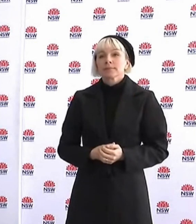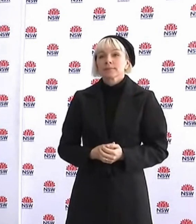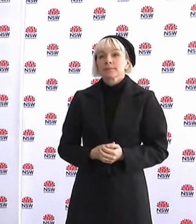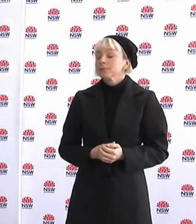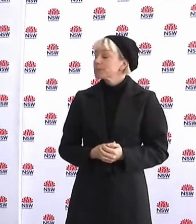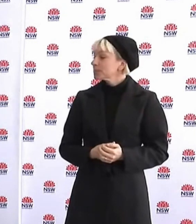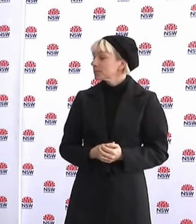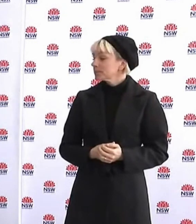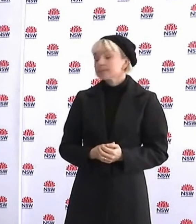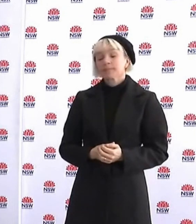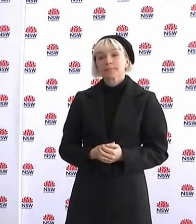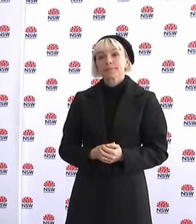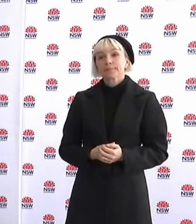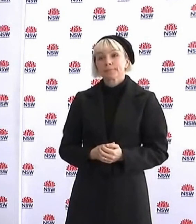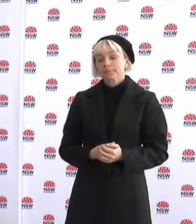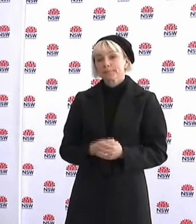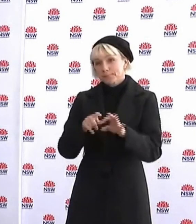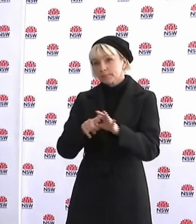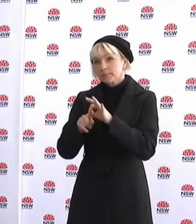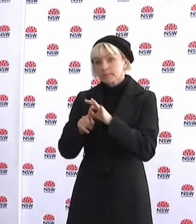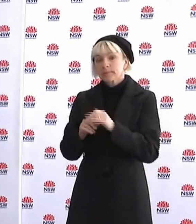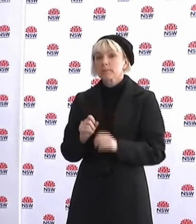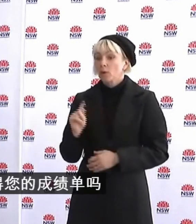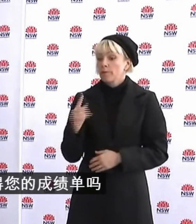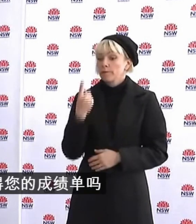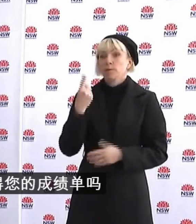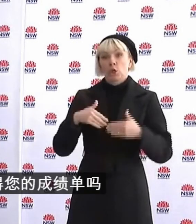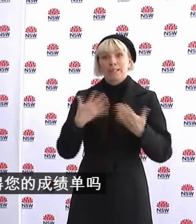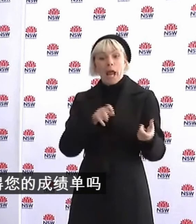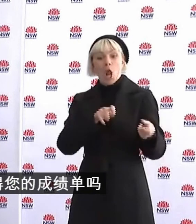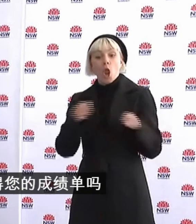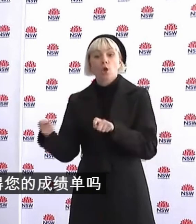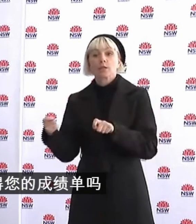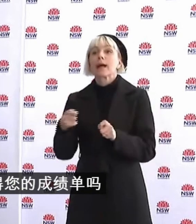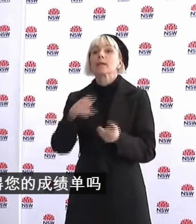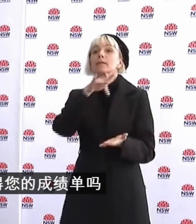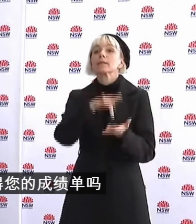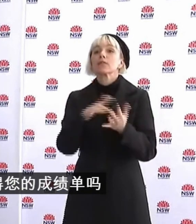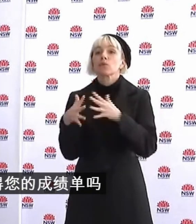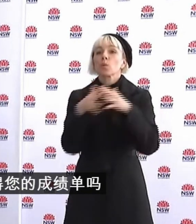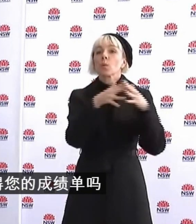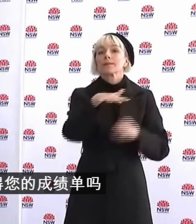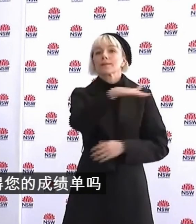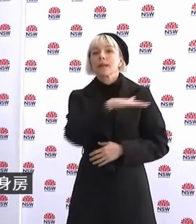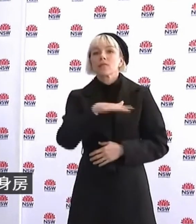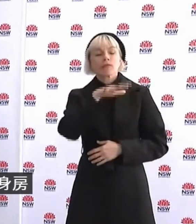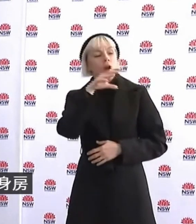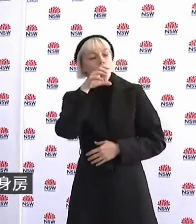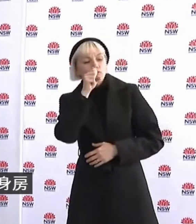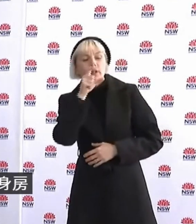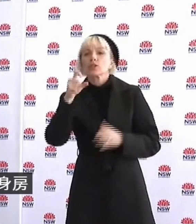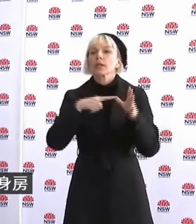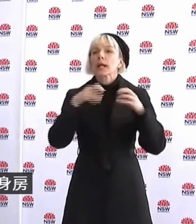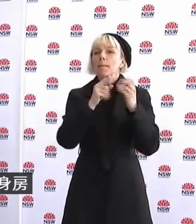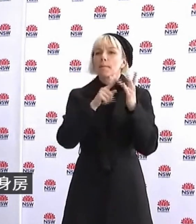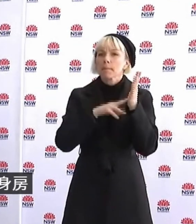work. Mr. Warbaser, almost the first day of lockdown in the Central West. Can we get your report card in terms of the compliance for the communities out there? We